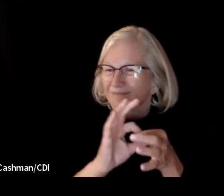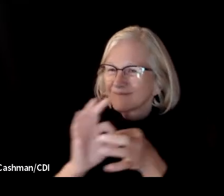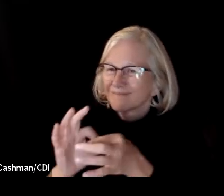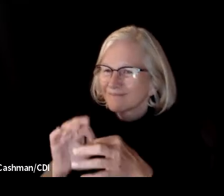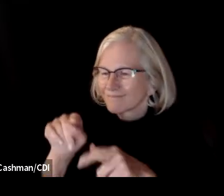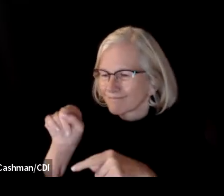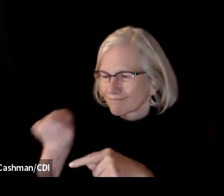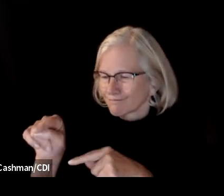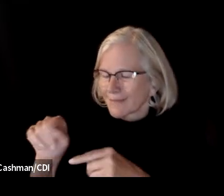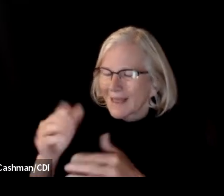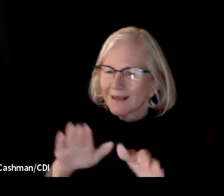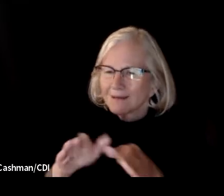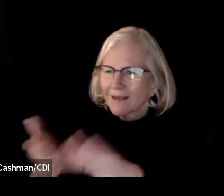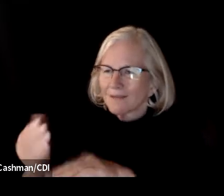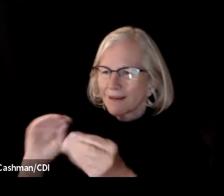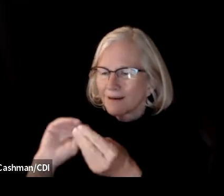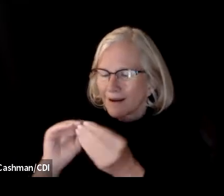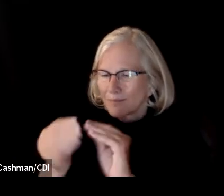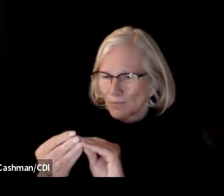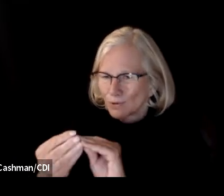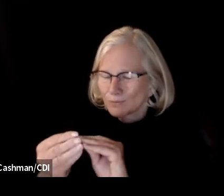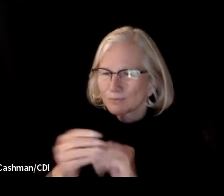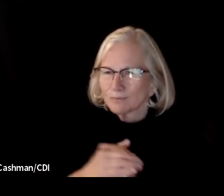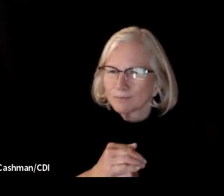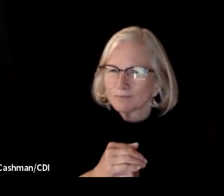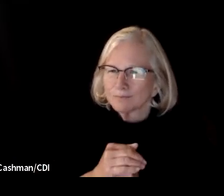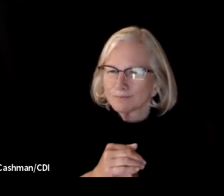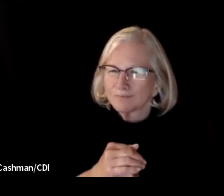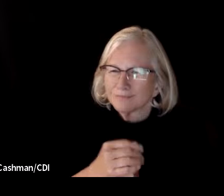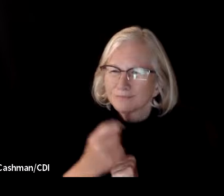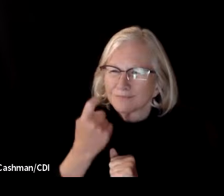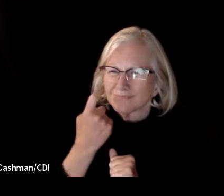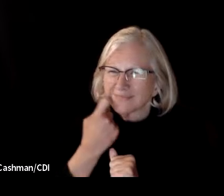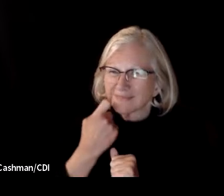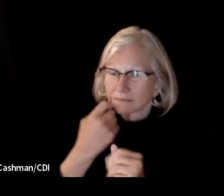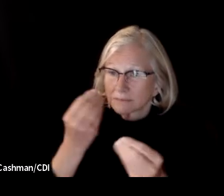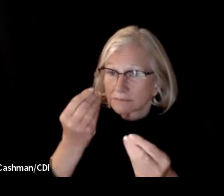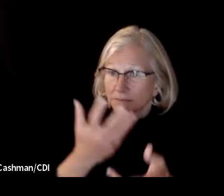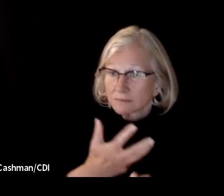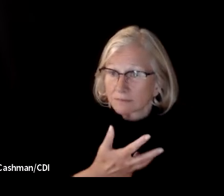our latest data report, meaning that we are now at a cumulative total of